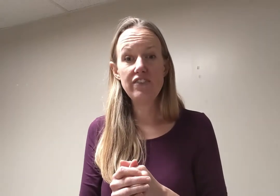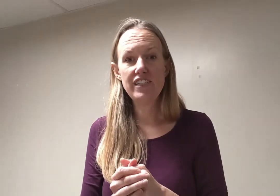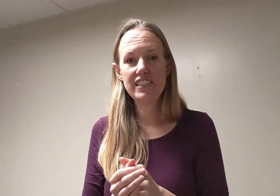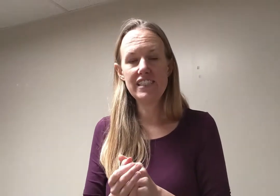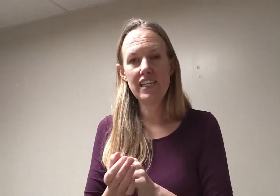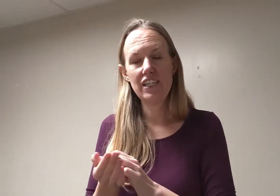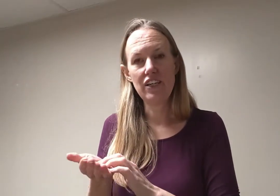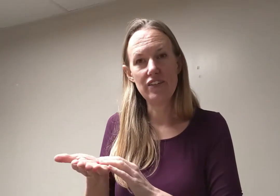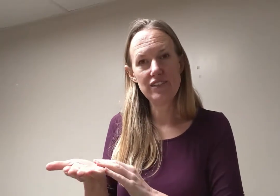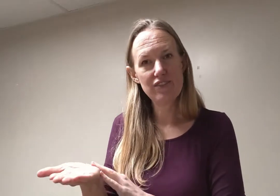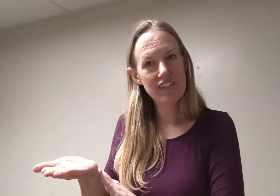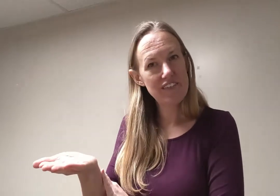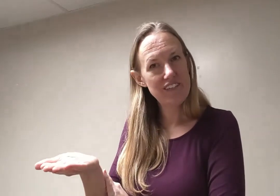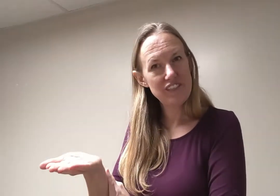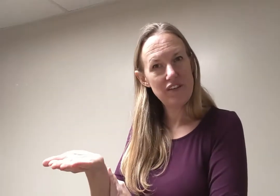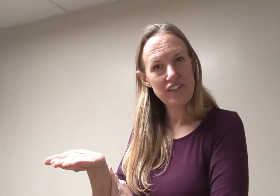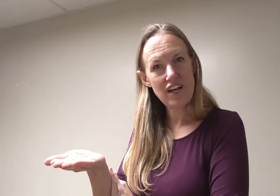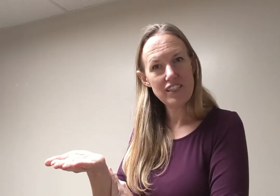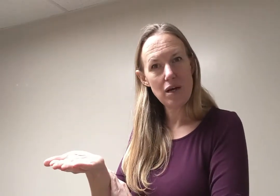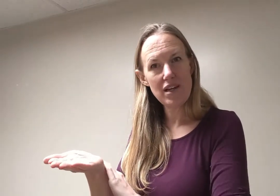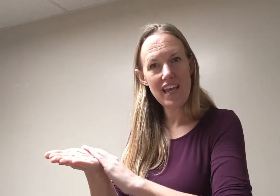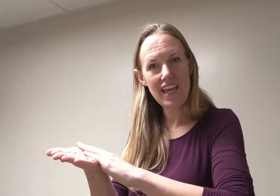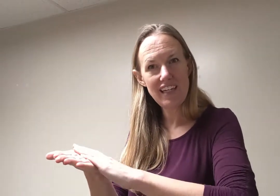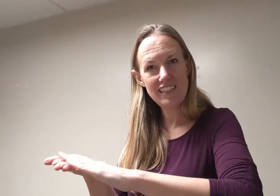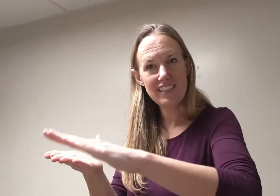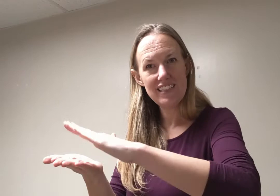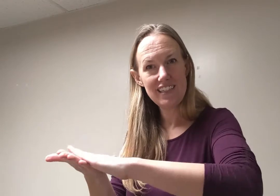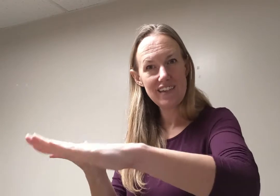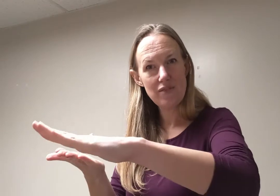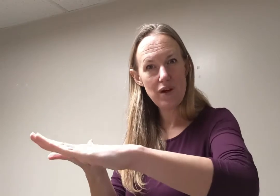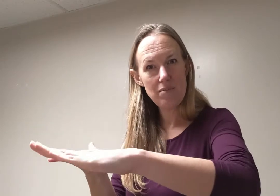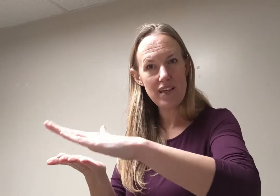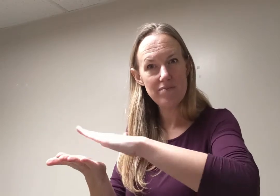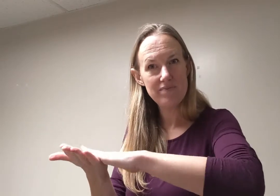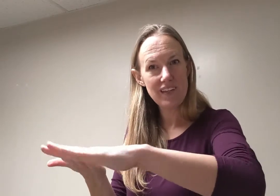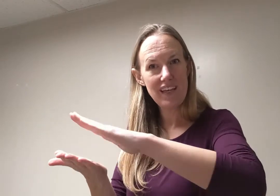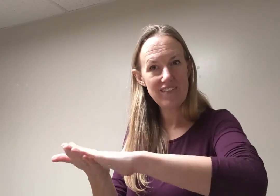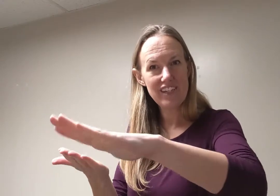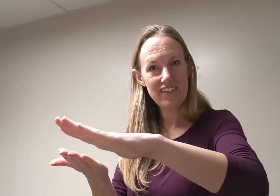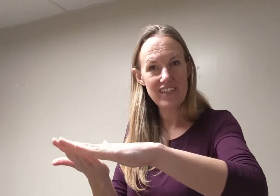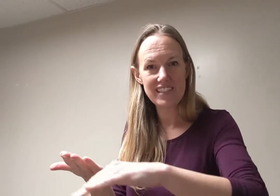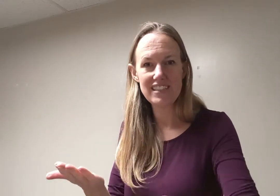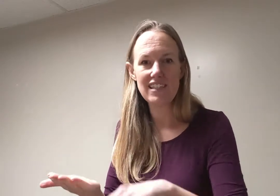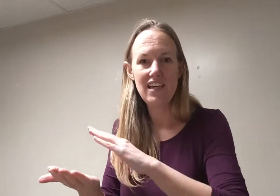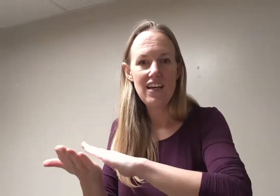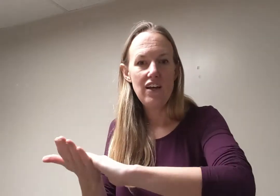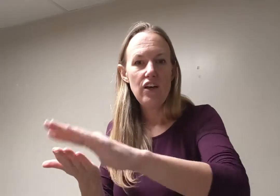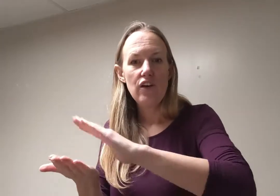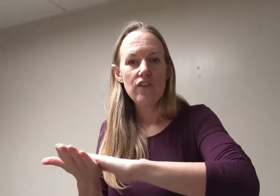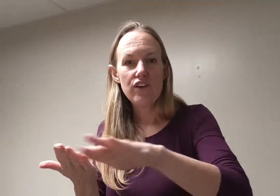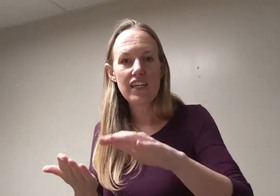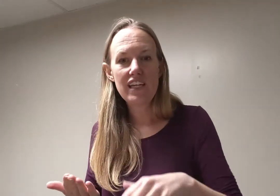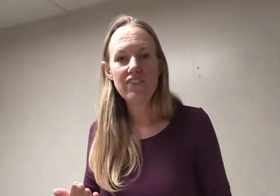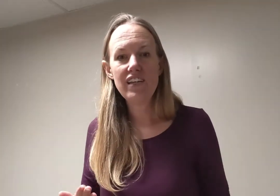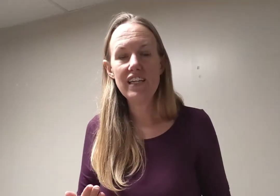Forgiveness is in you. So forgiveness, you have your non-dominant hand. Wipe it. Okay, forgiveness.